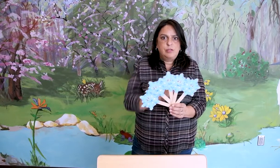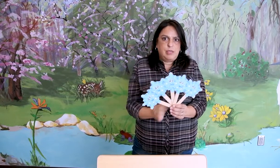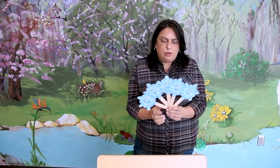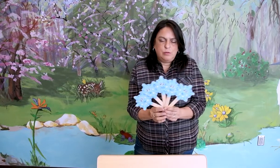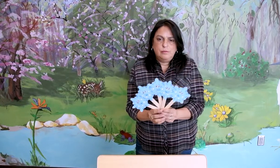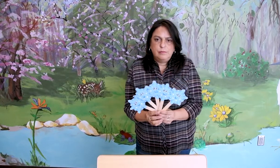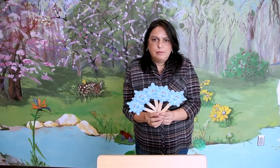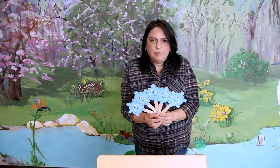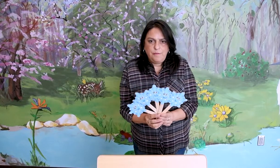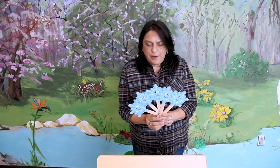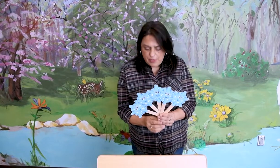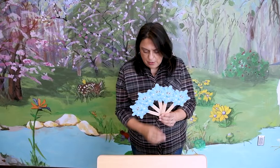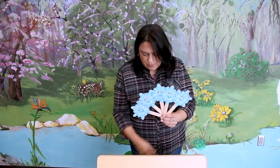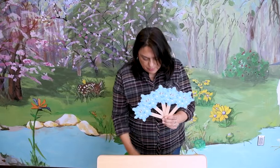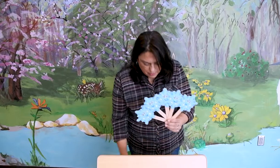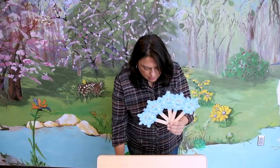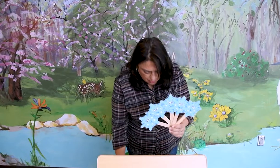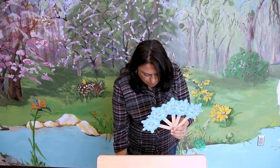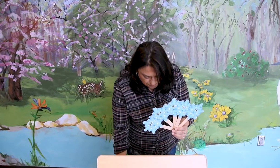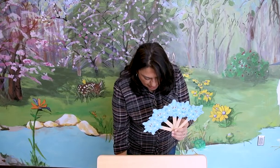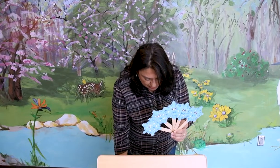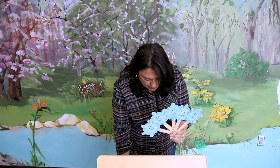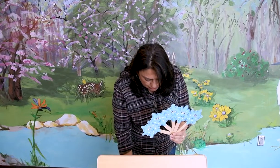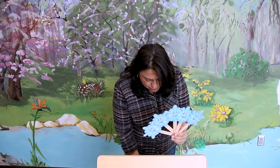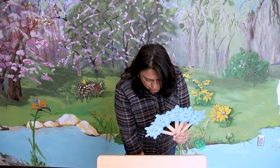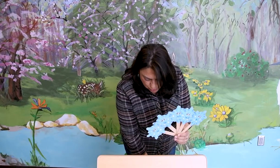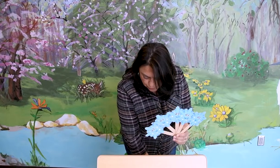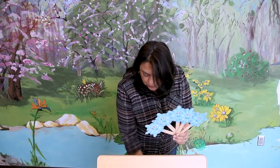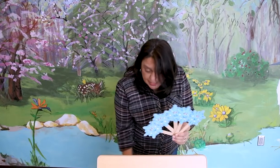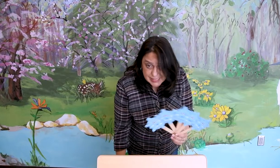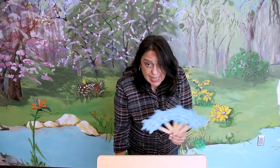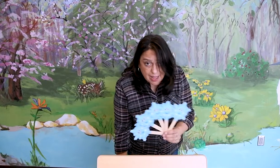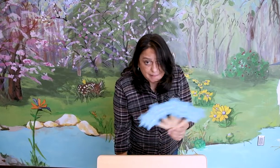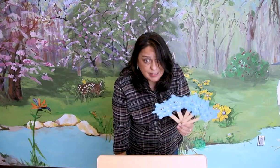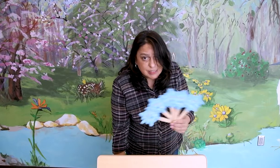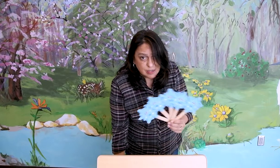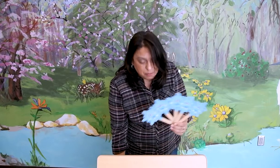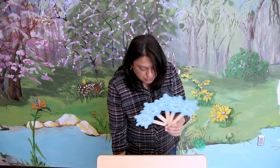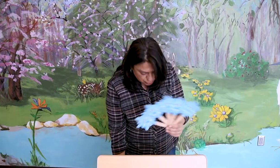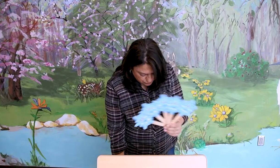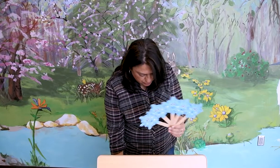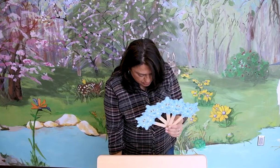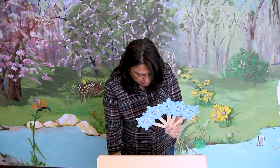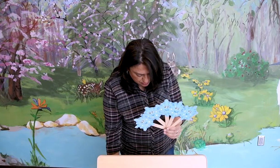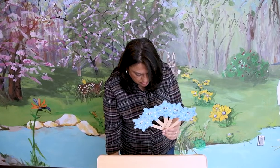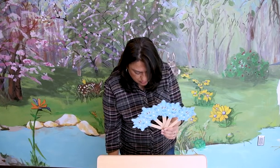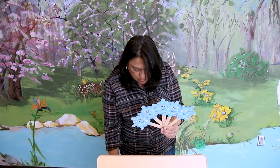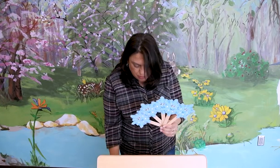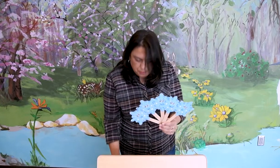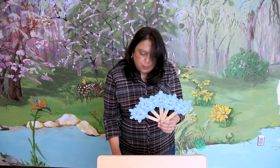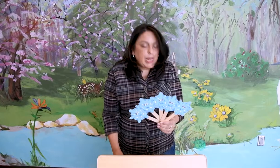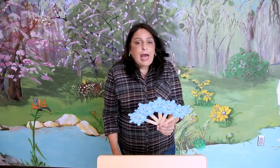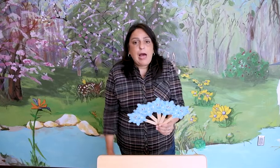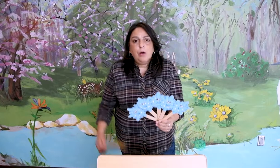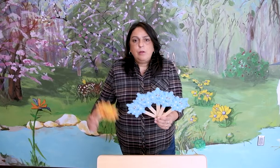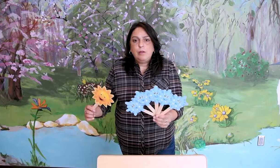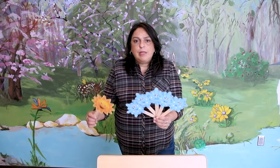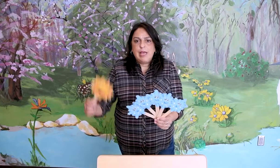1, 2, 3, 4, 5. Very good. Five little snowflakes having so much fun, but out came